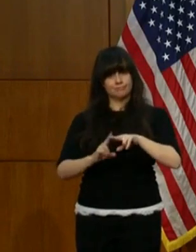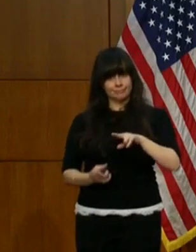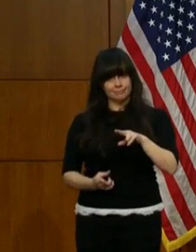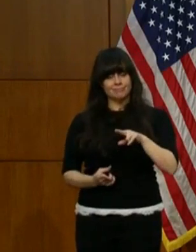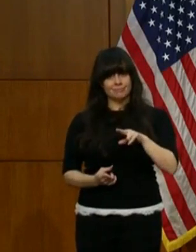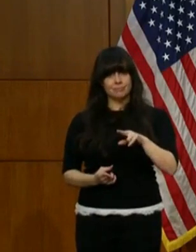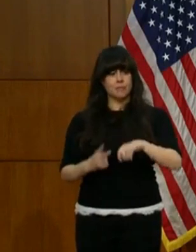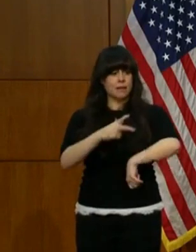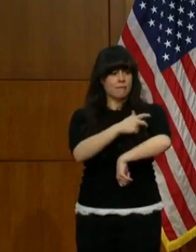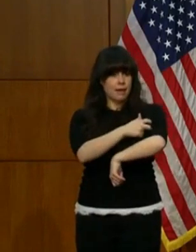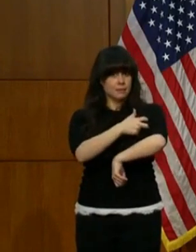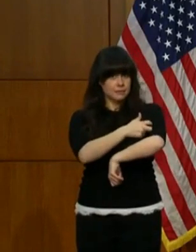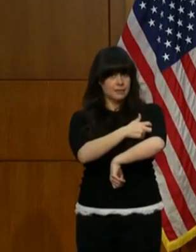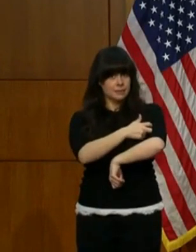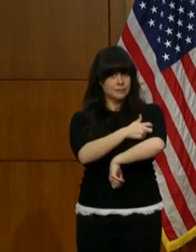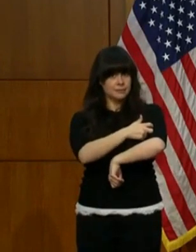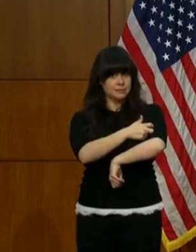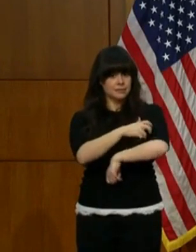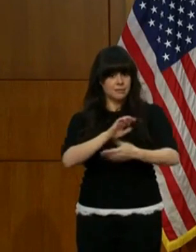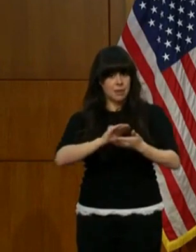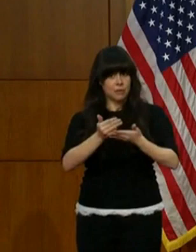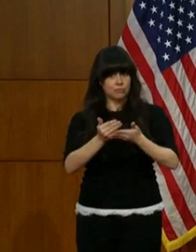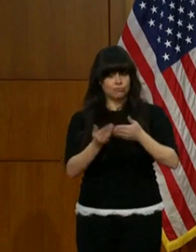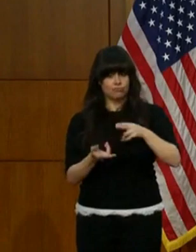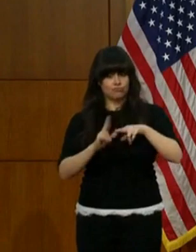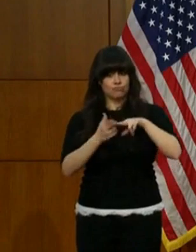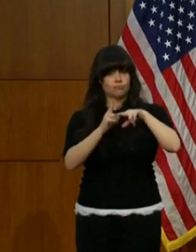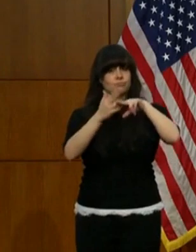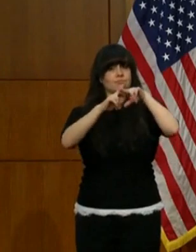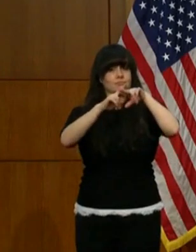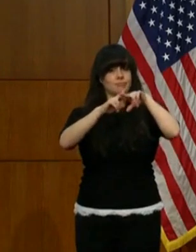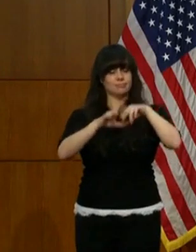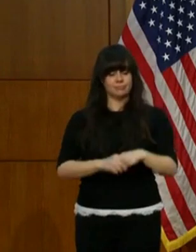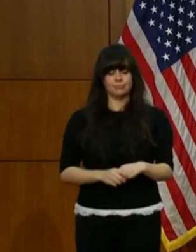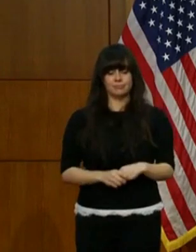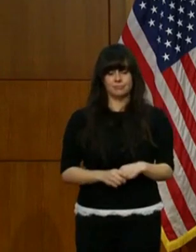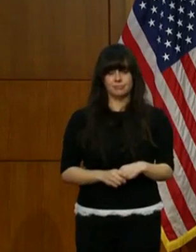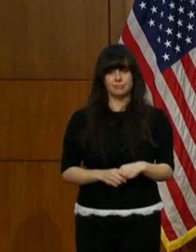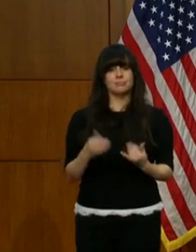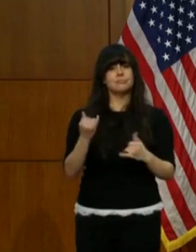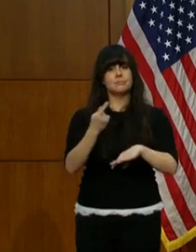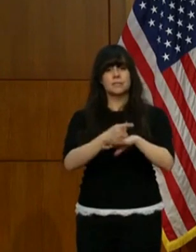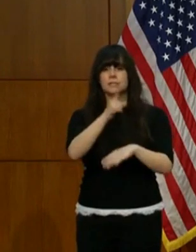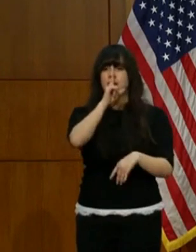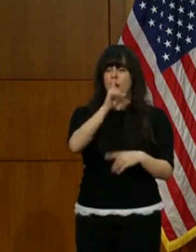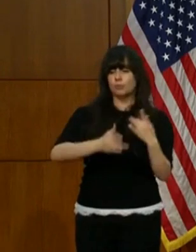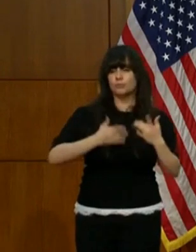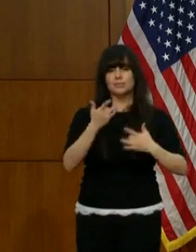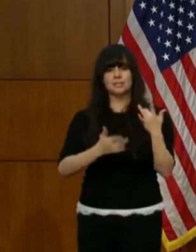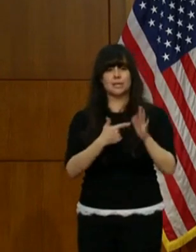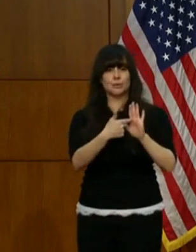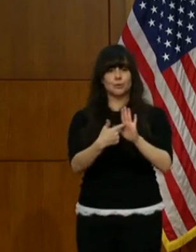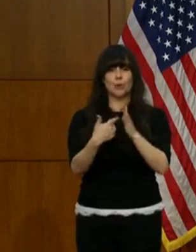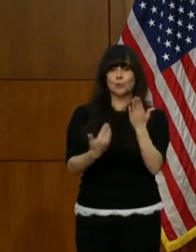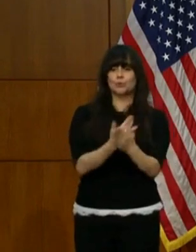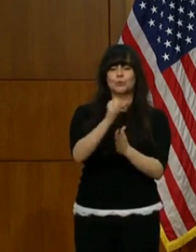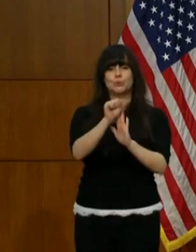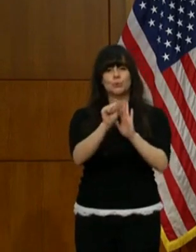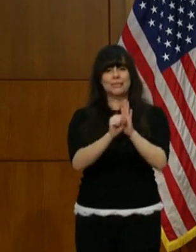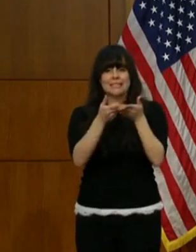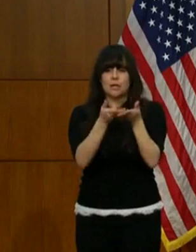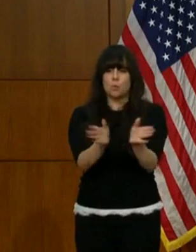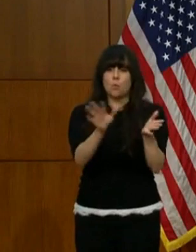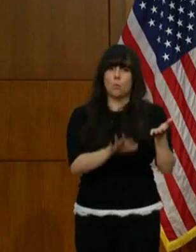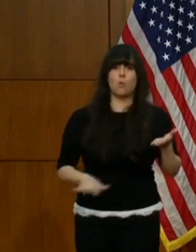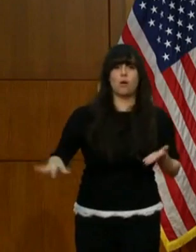our vaccination numbers are going up. And today I'm excited to show you our new statewide